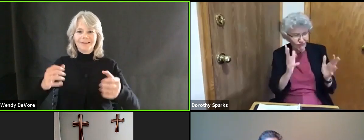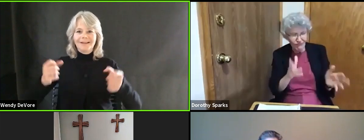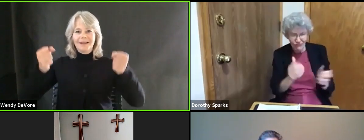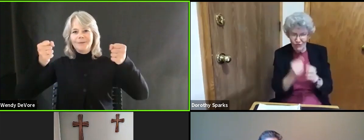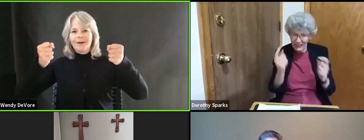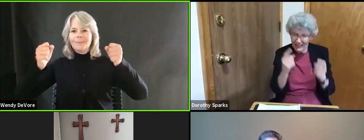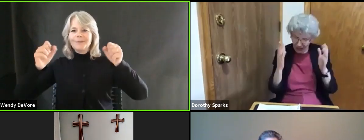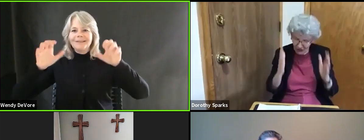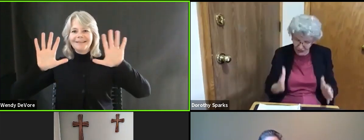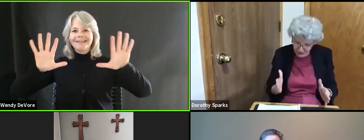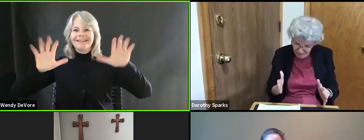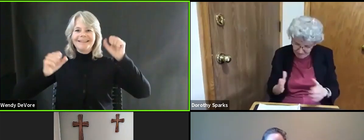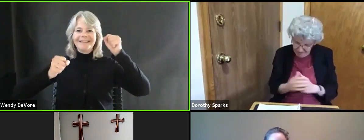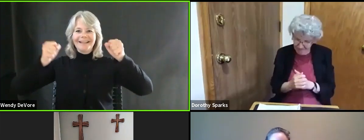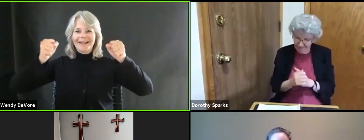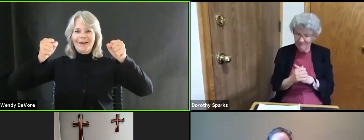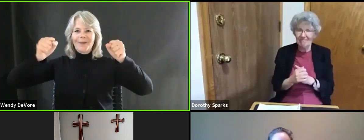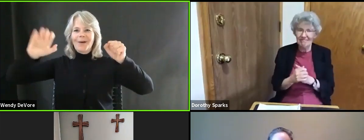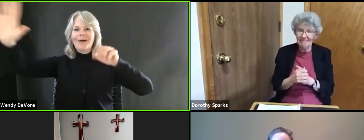So, I'm sorry, I'm just,